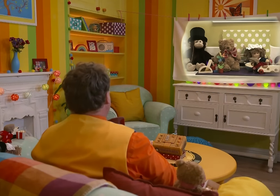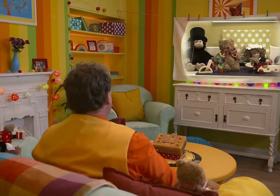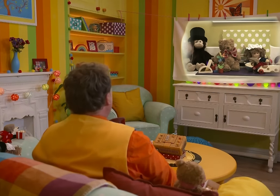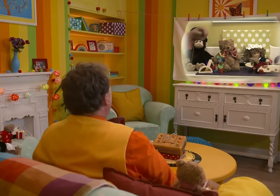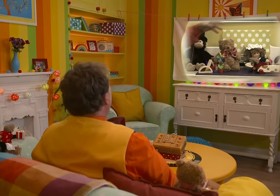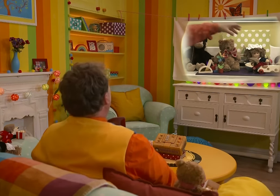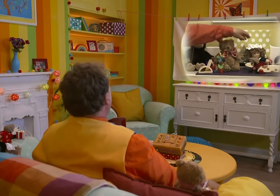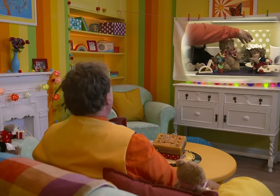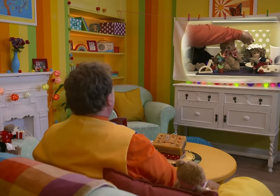barking.